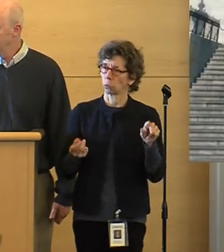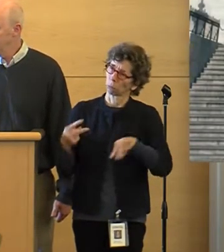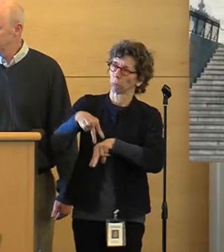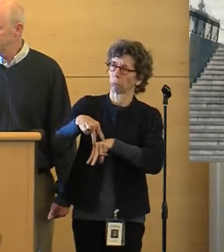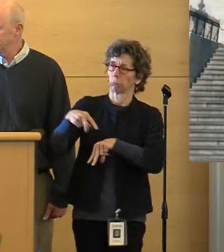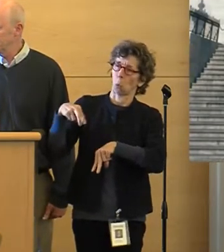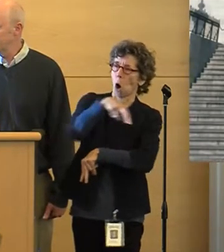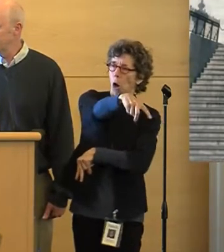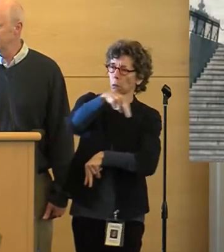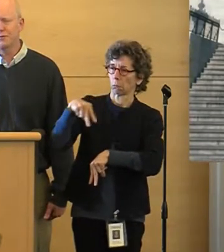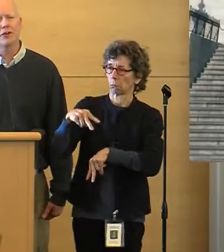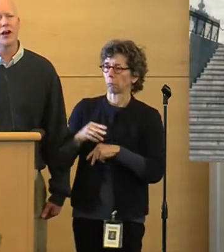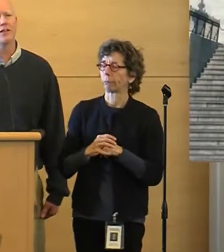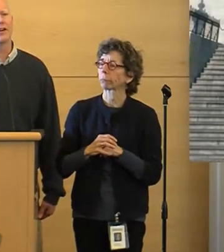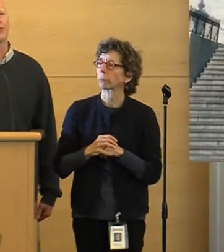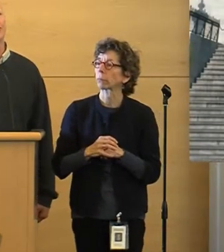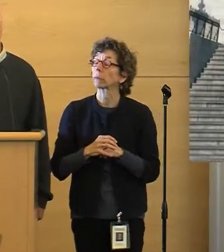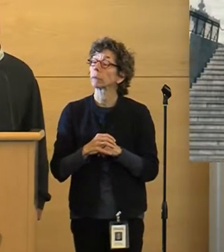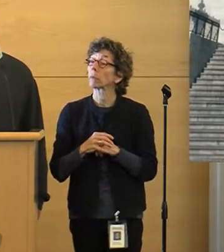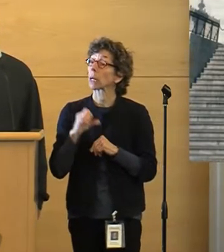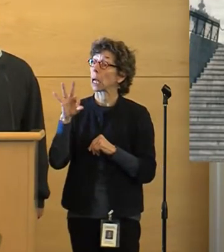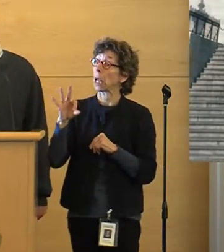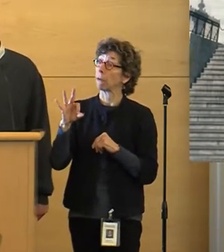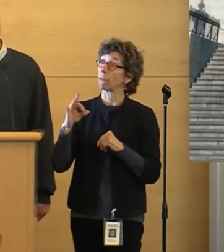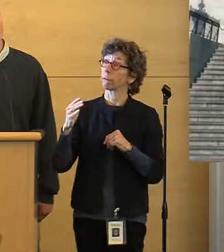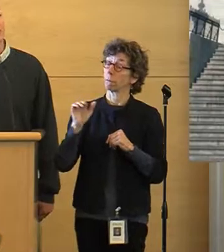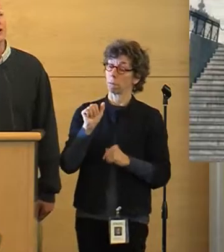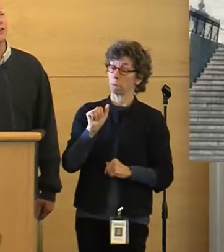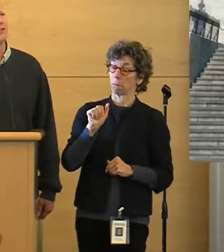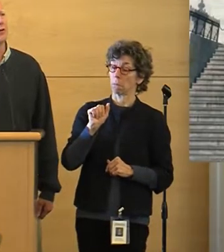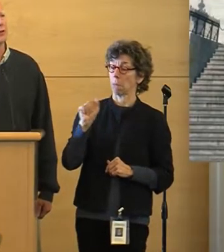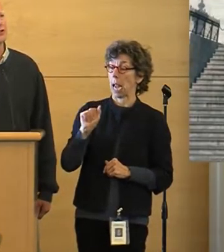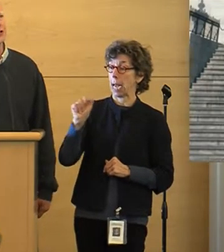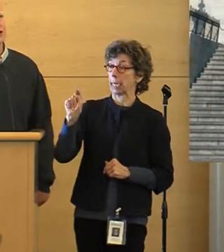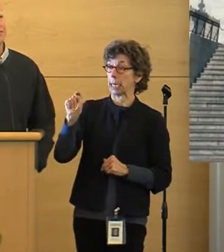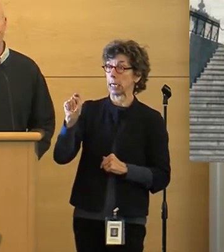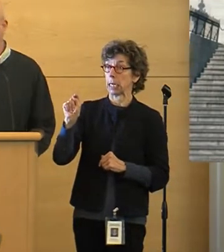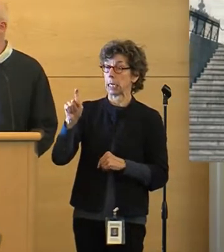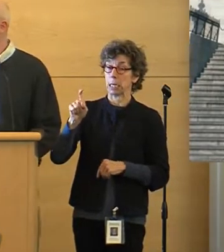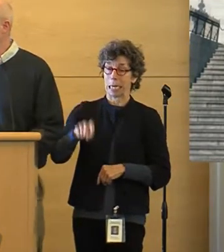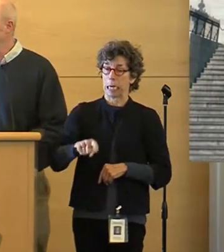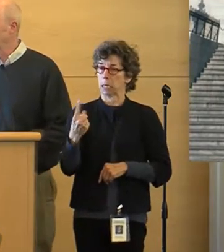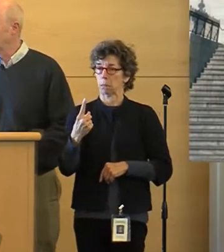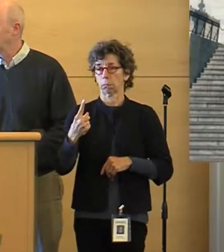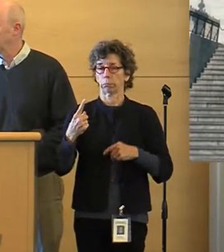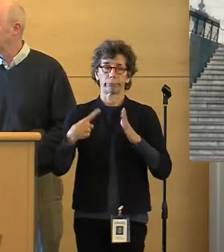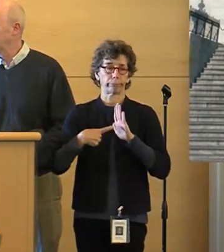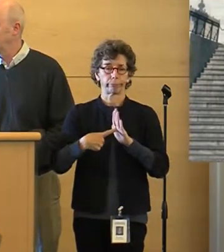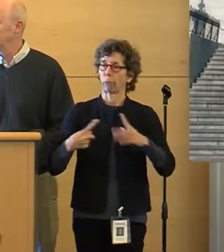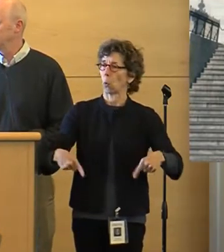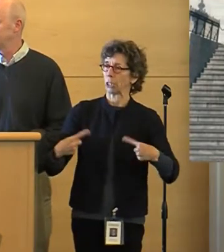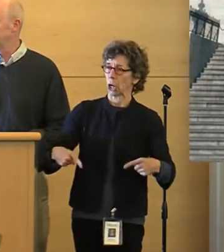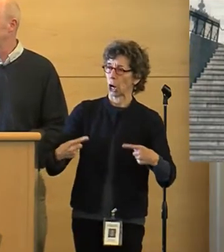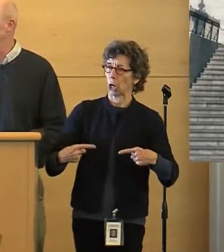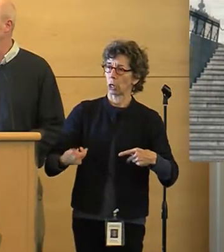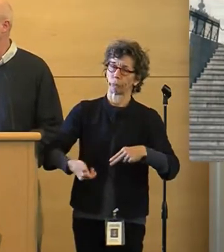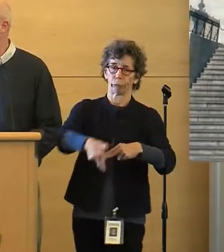otherwise. And then, of course, wheelchairs. Being able to get around if somebody is